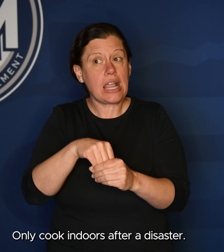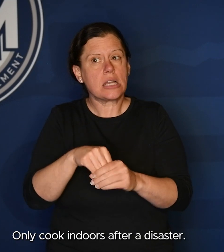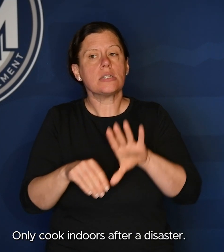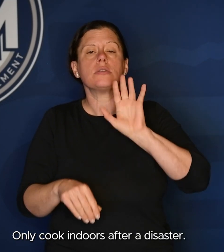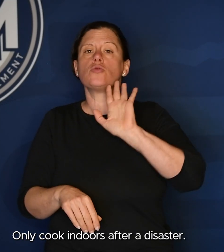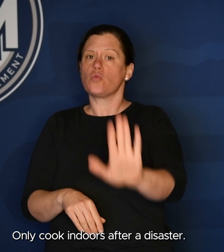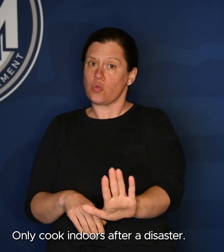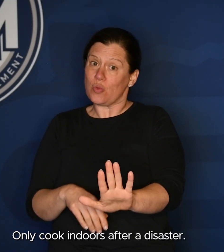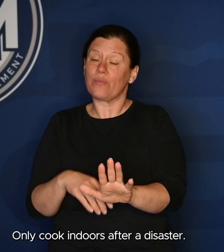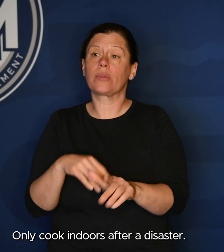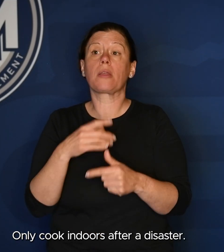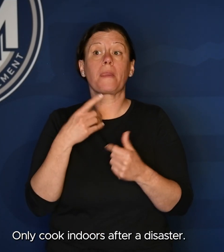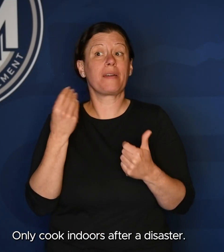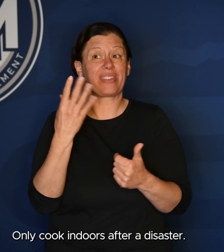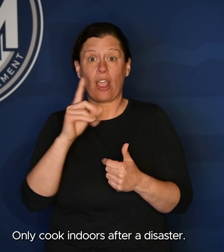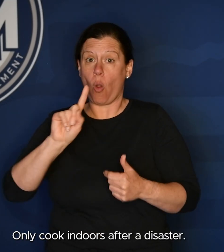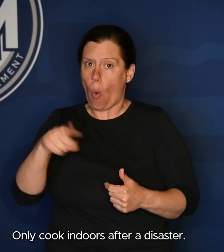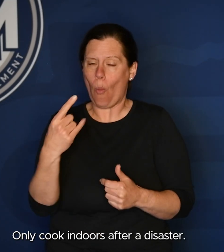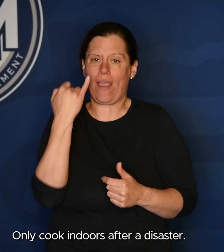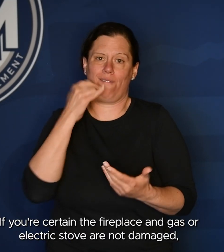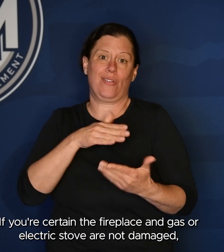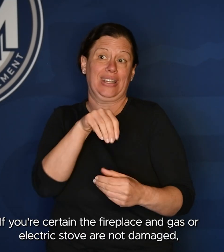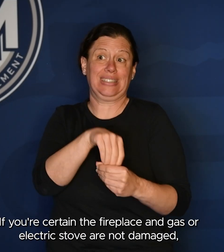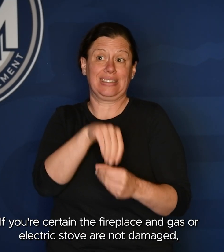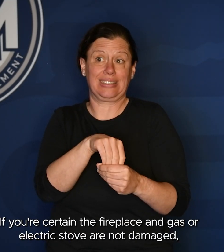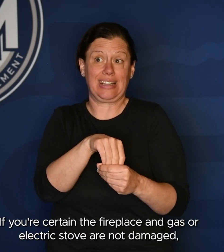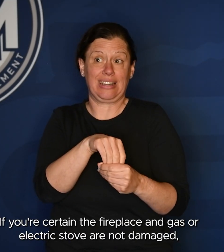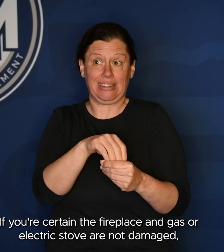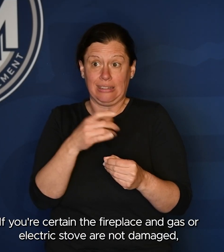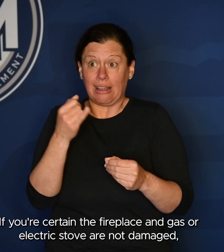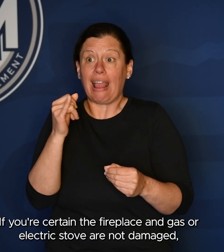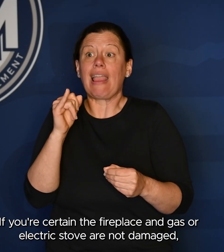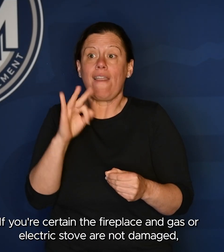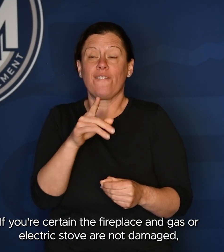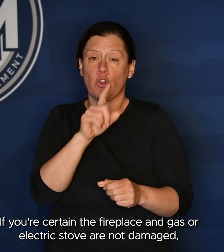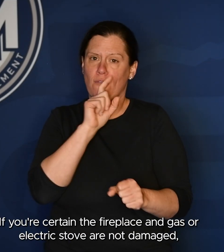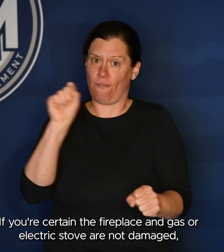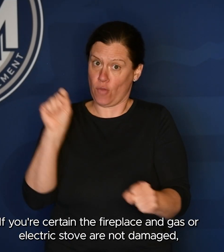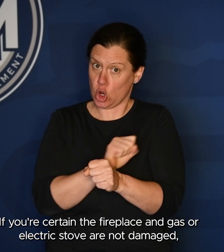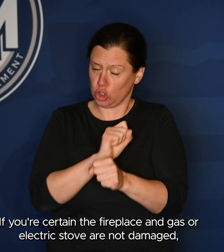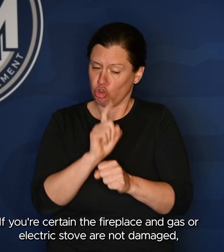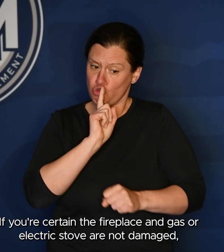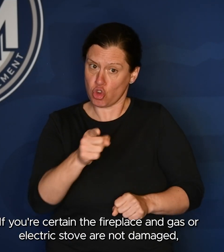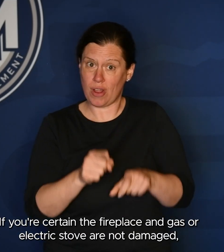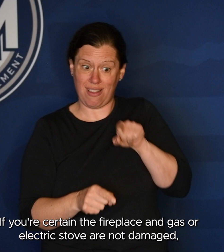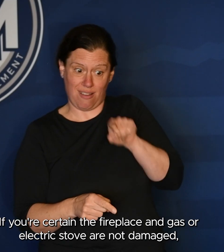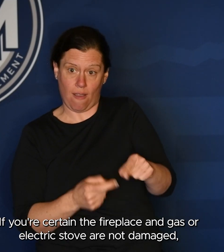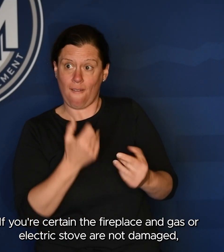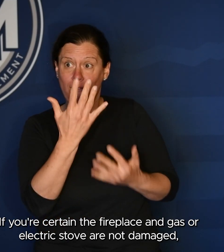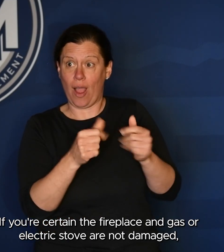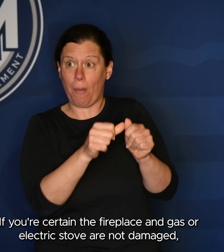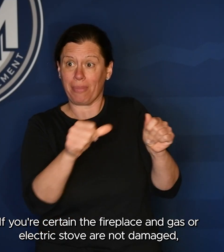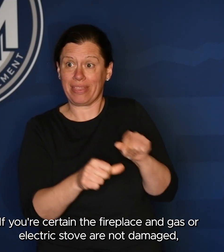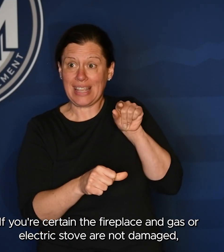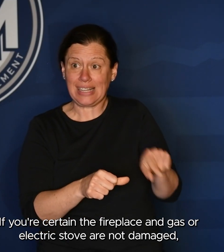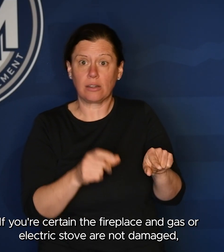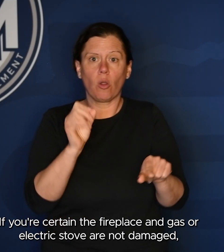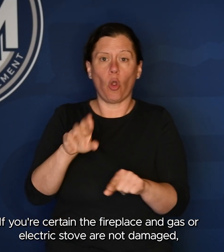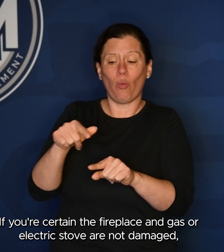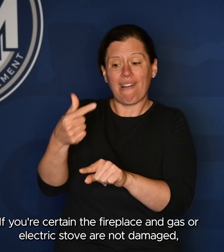Only cook indoors after a disaster if you're certain the fireplace and gas or electric stove are not